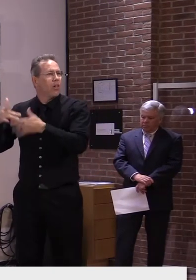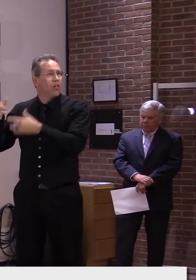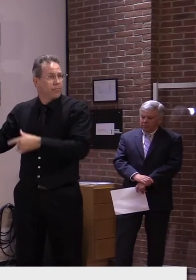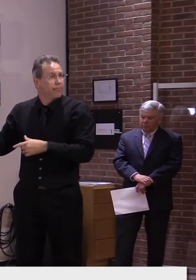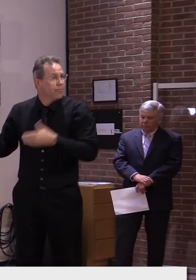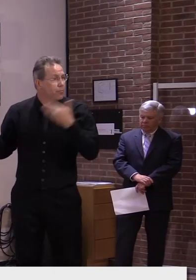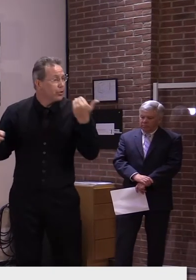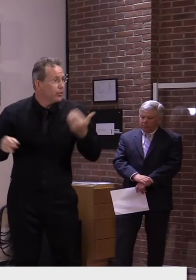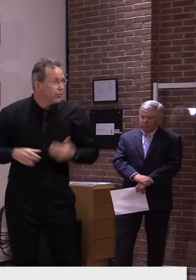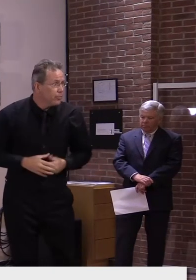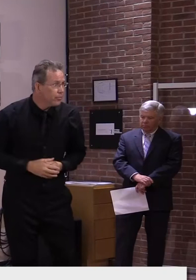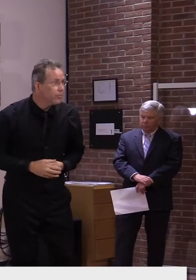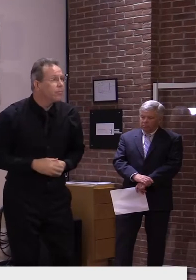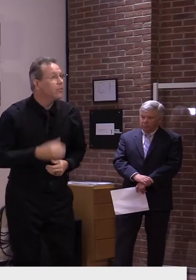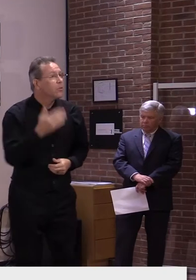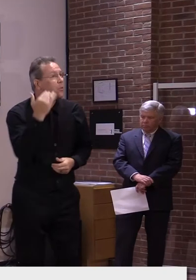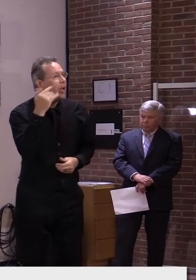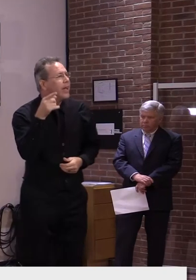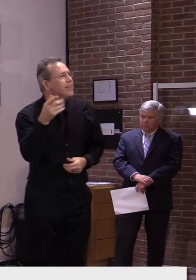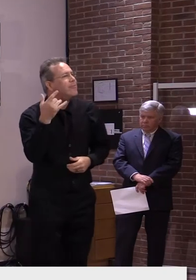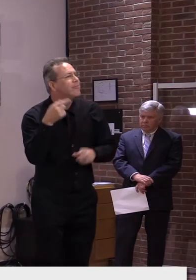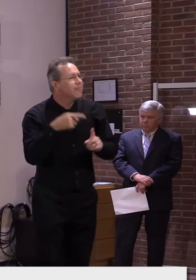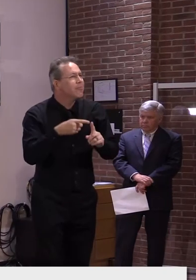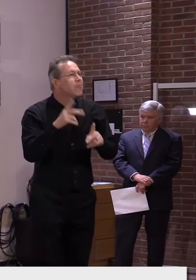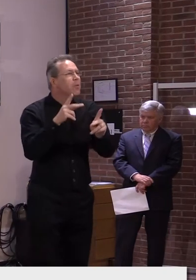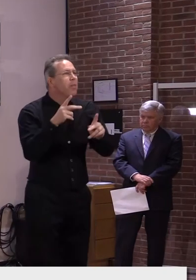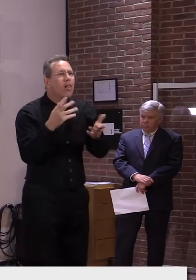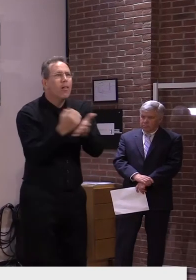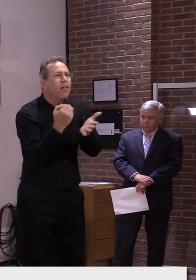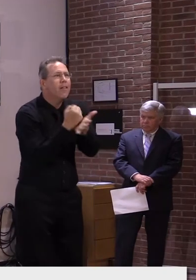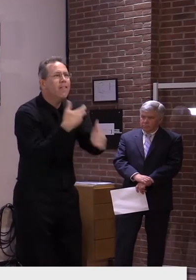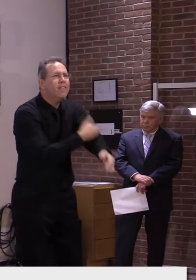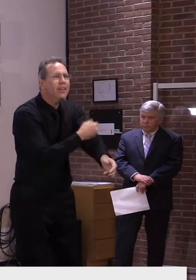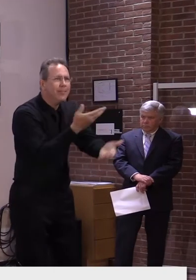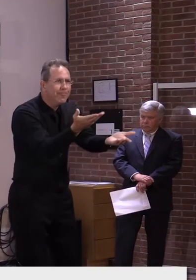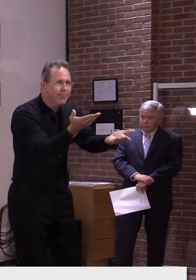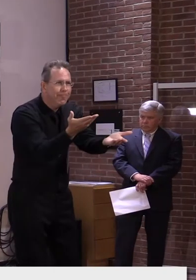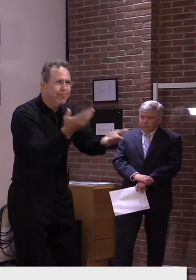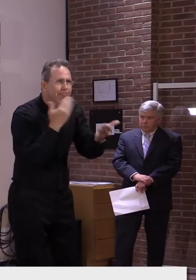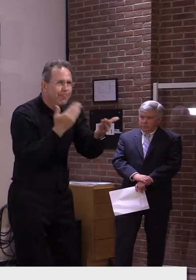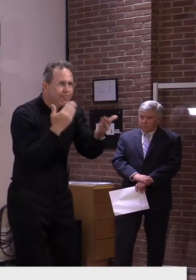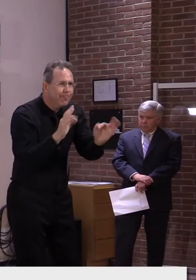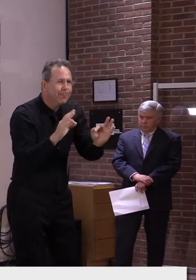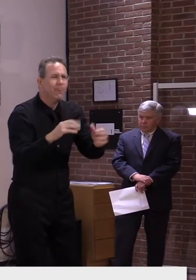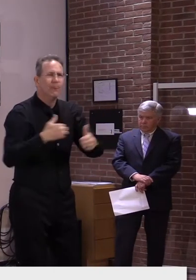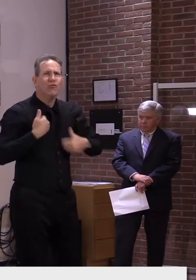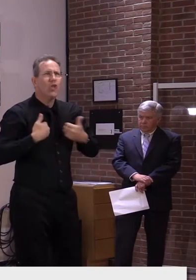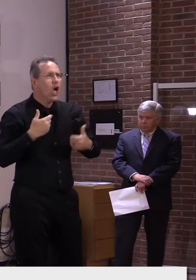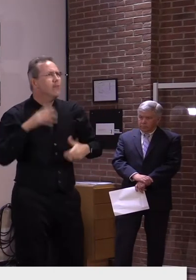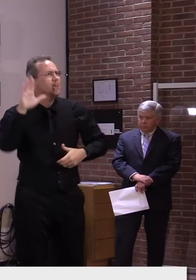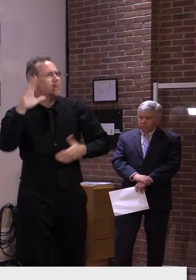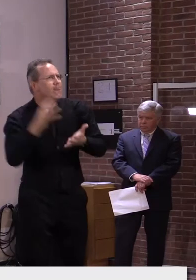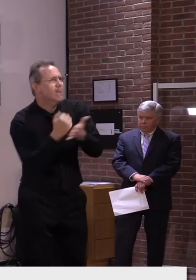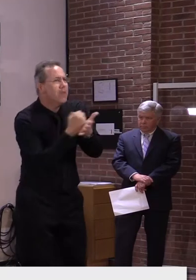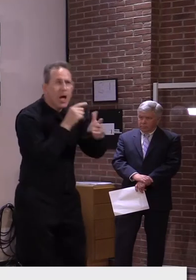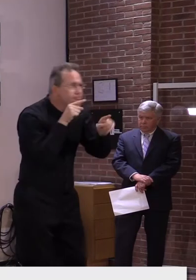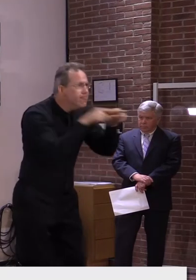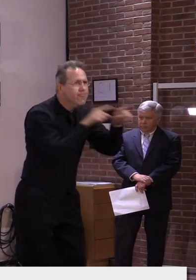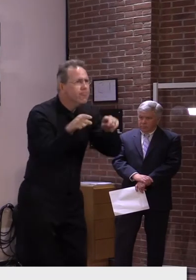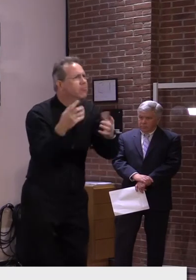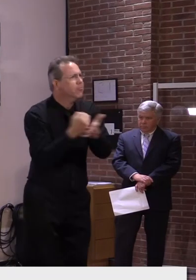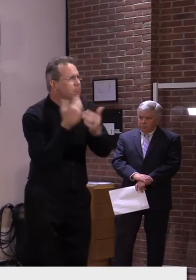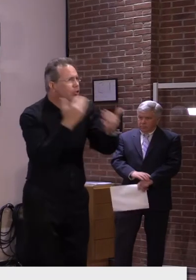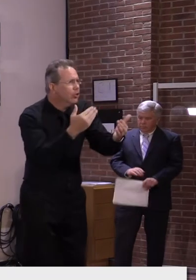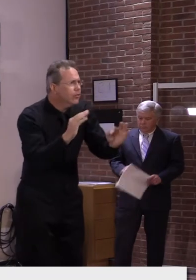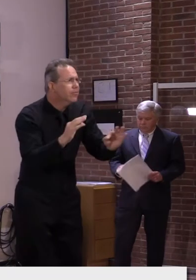of the vaccine, which continues to outpace the rest of the country. And our neighbor to the north in Quebec, they are also